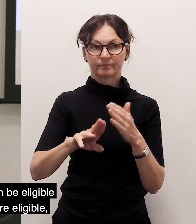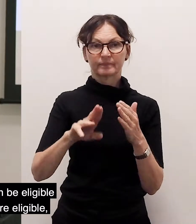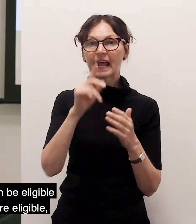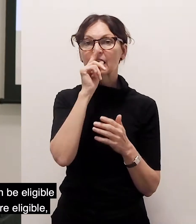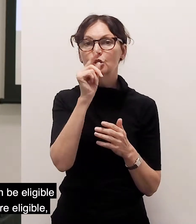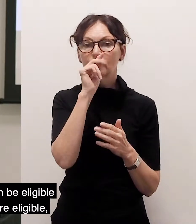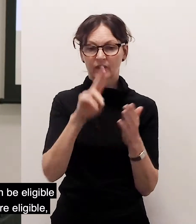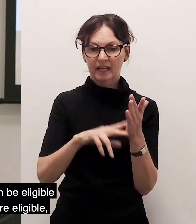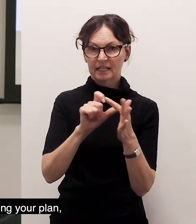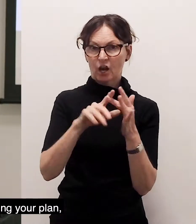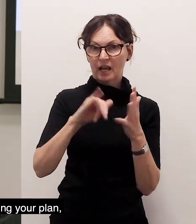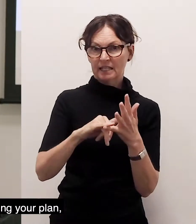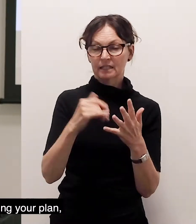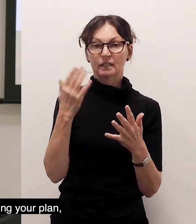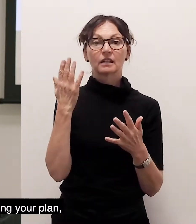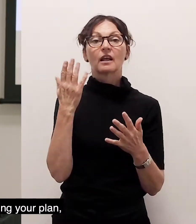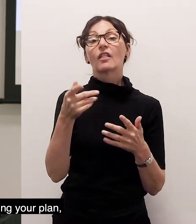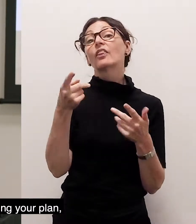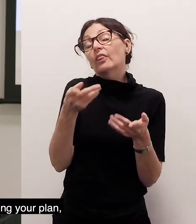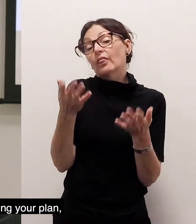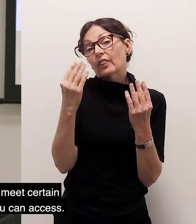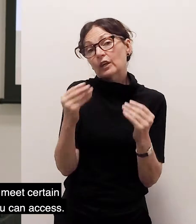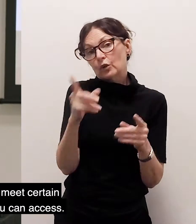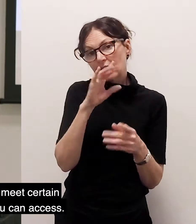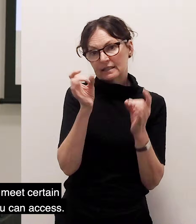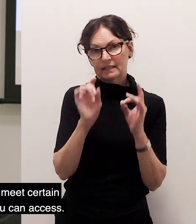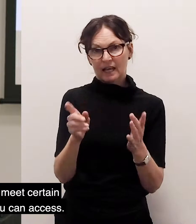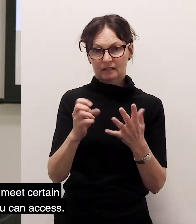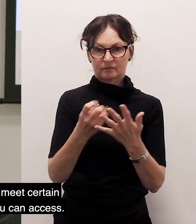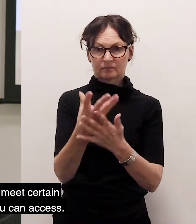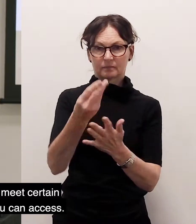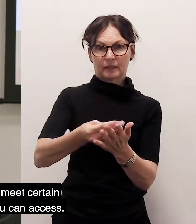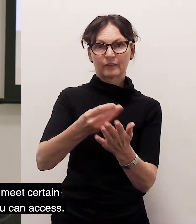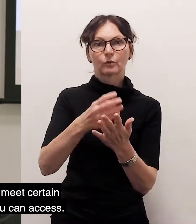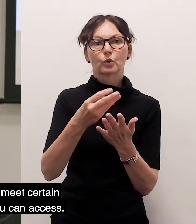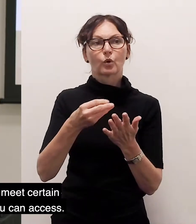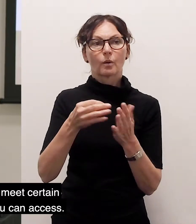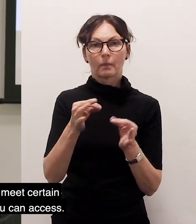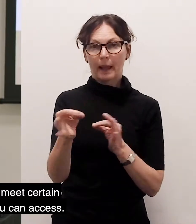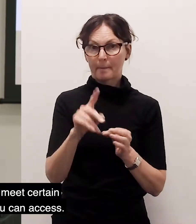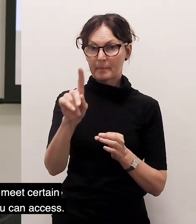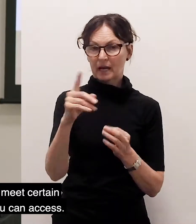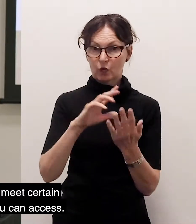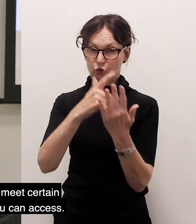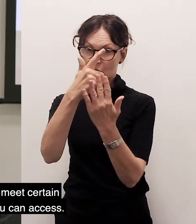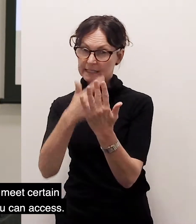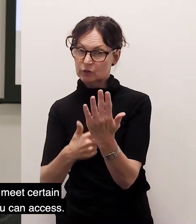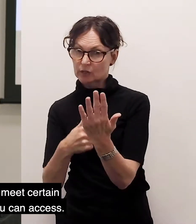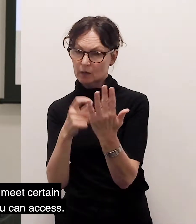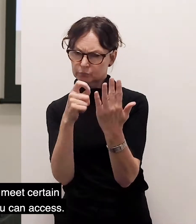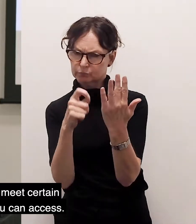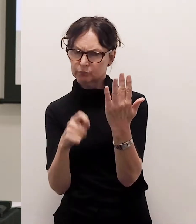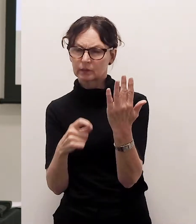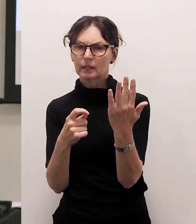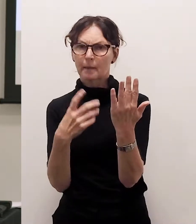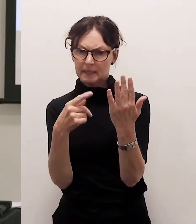you're eligible, you can start using your plan. But you have to meet certain criteria before